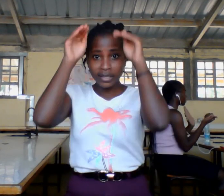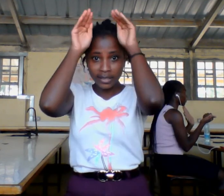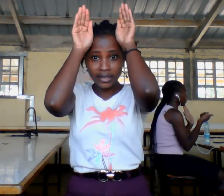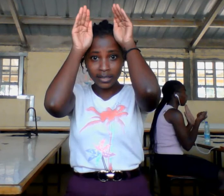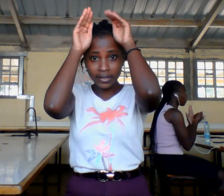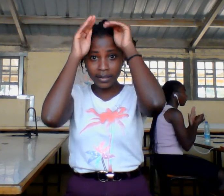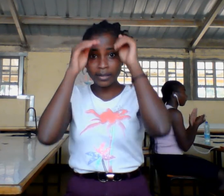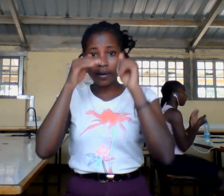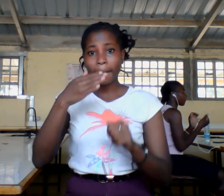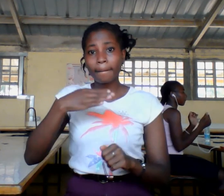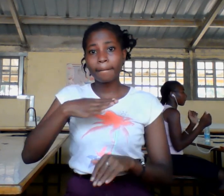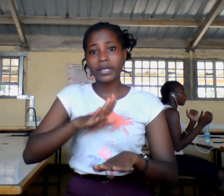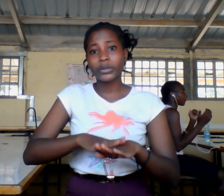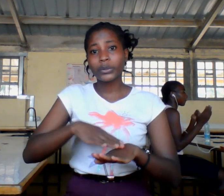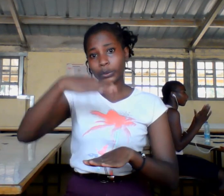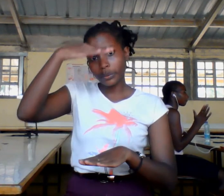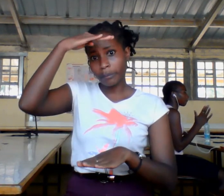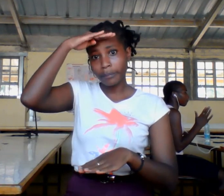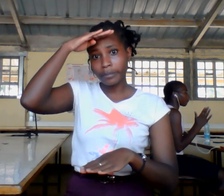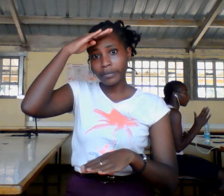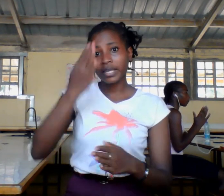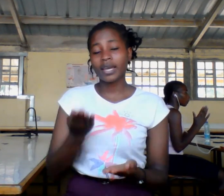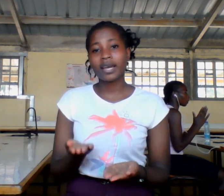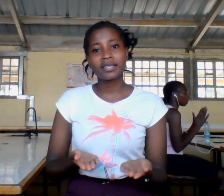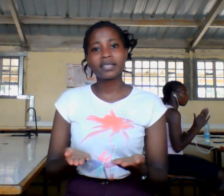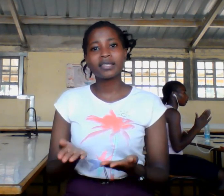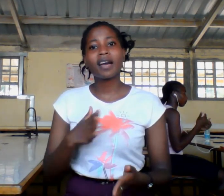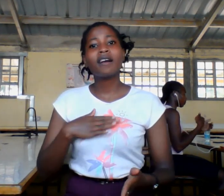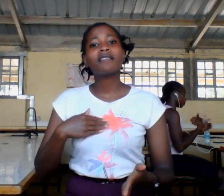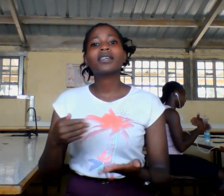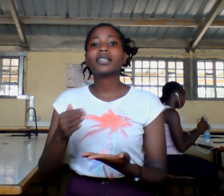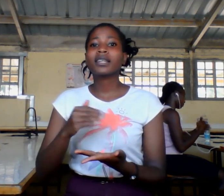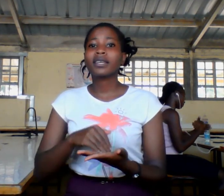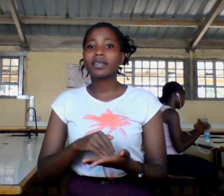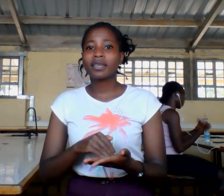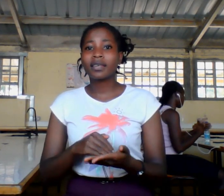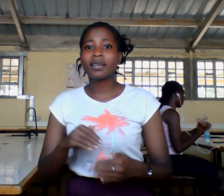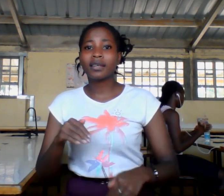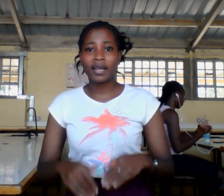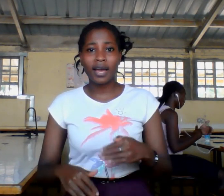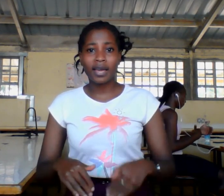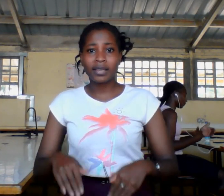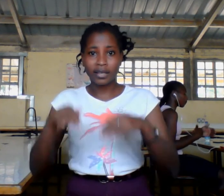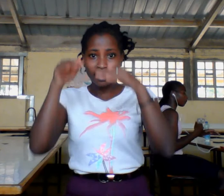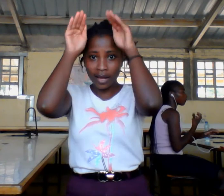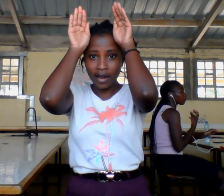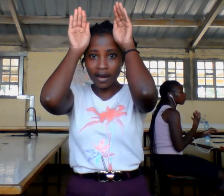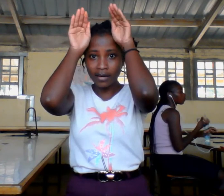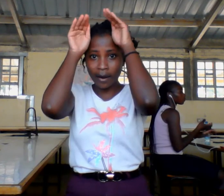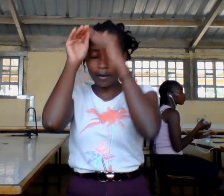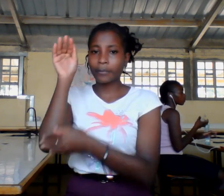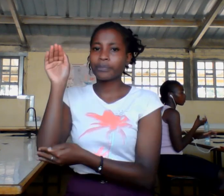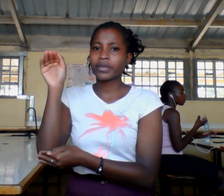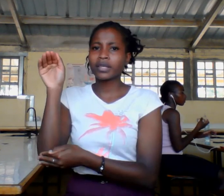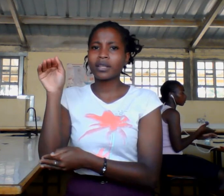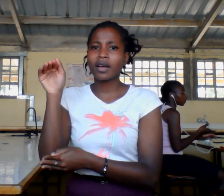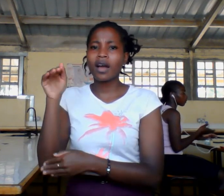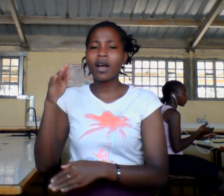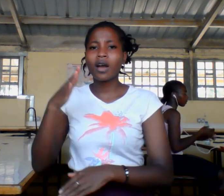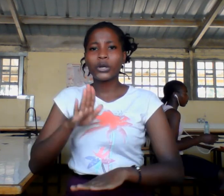Hyena surprisingly asked Rabbit, "Oh my God, how did you find this stone?" Rabbit replied, "Go and